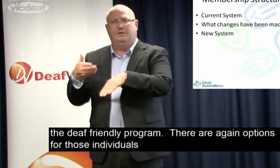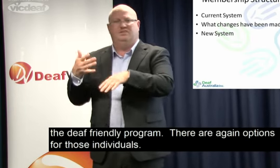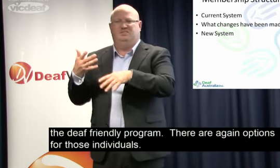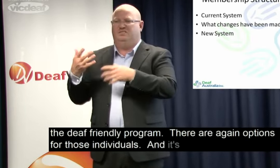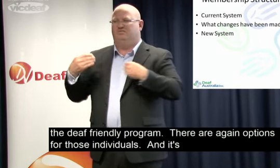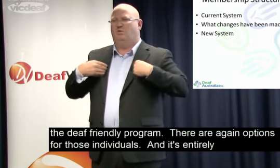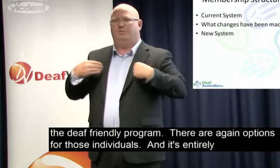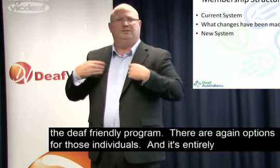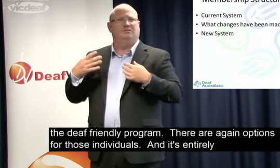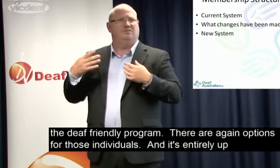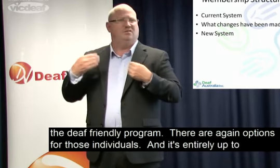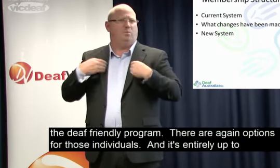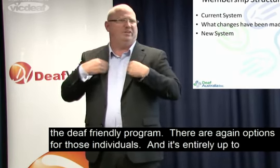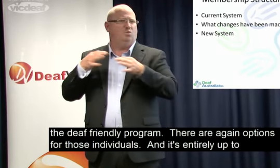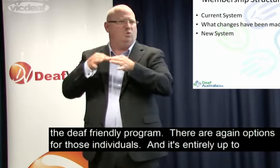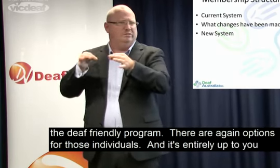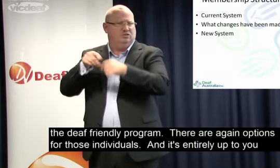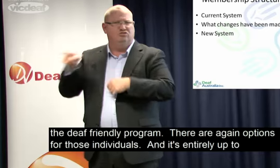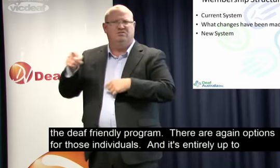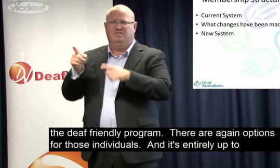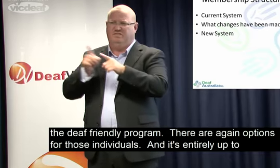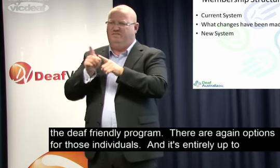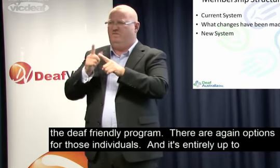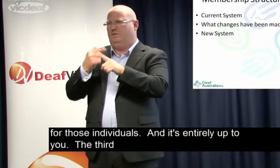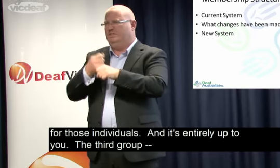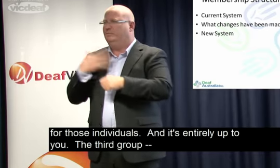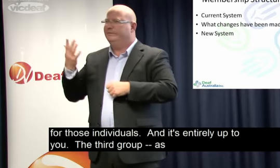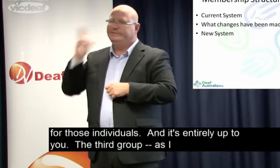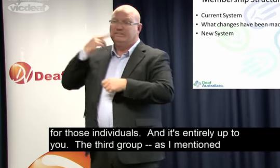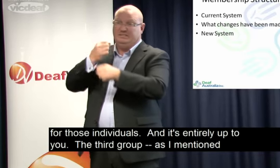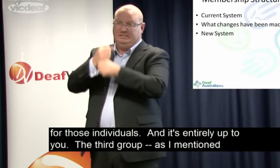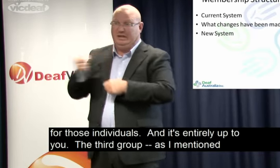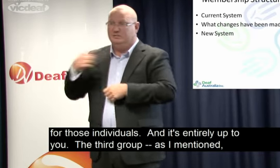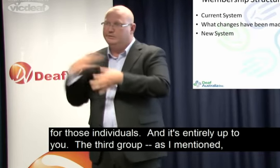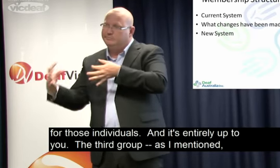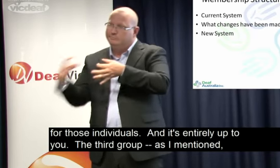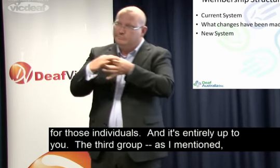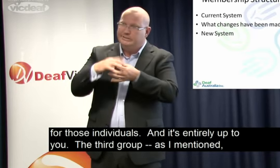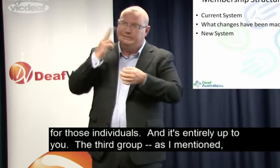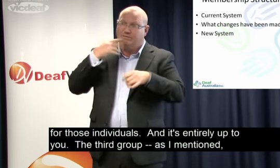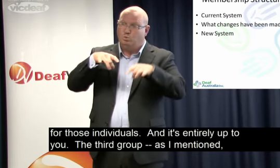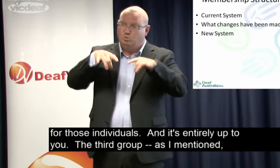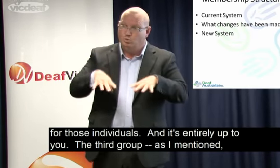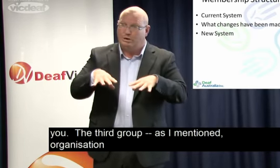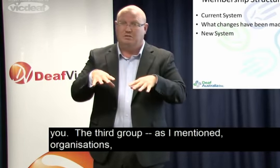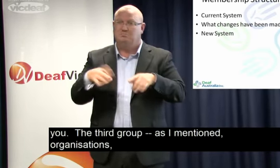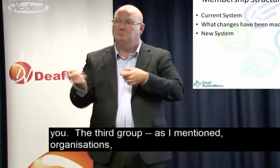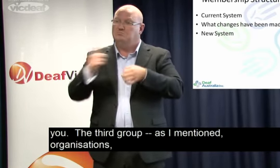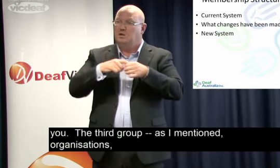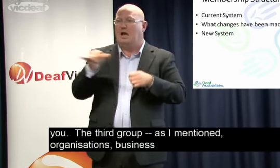The third group, so as I mentioned, corporate organisations, businesses, for example, the Deaf Society who perhaps wants to be a member of Deaf